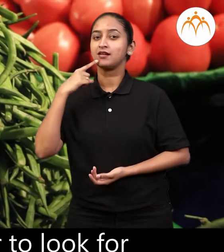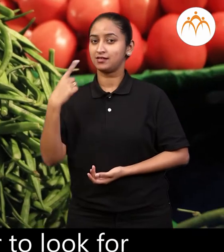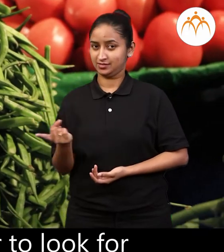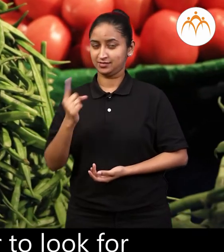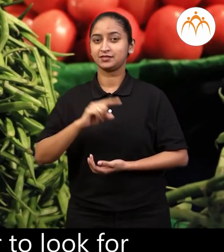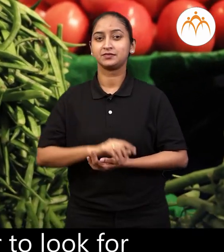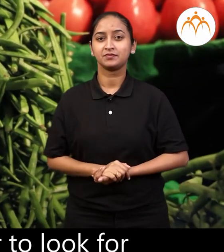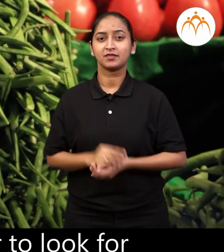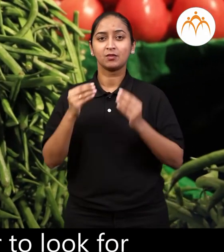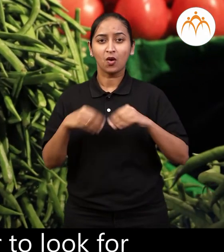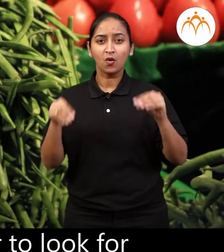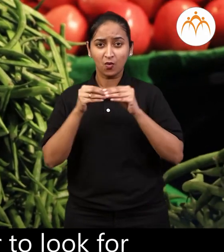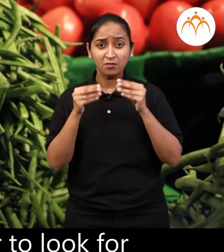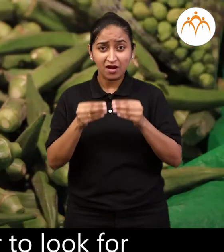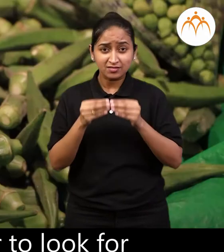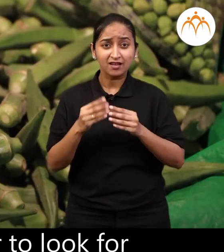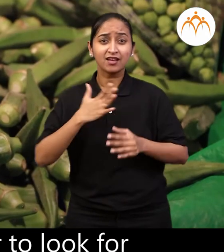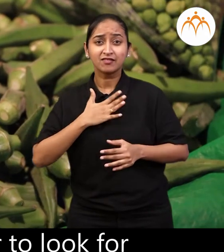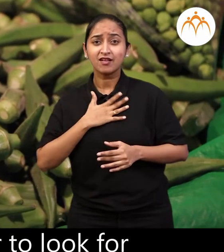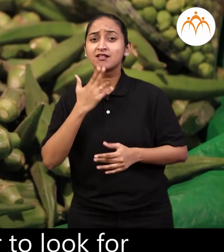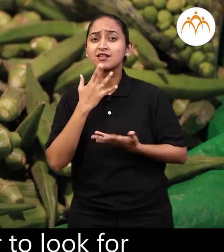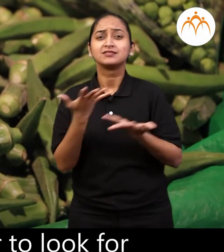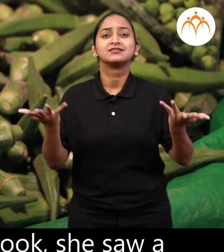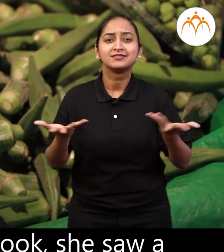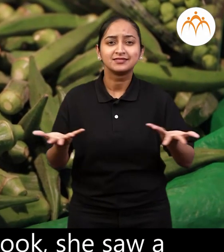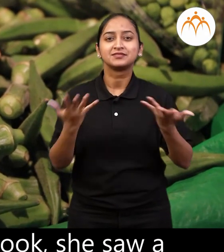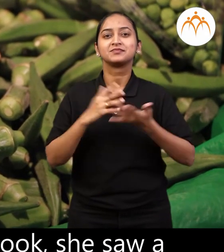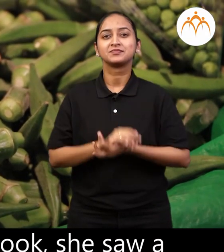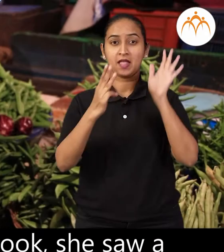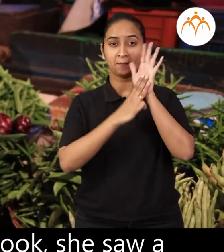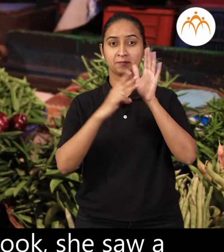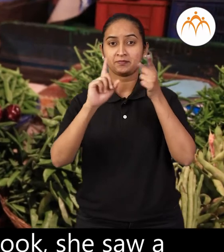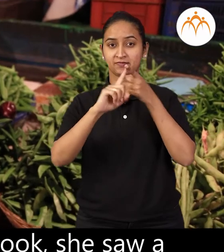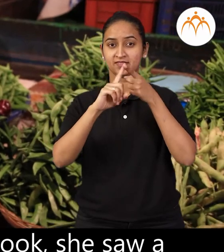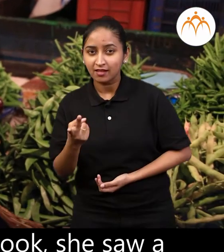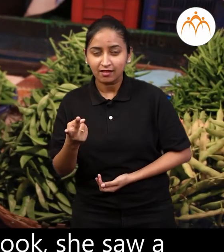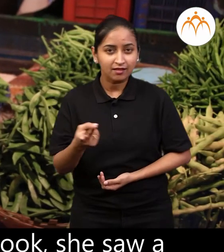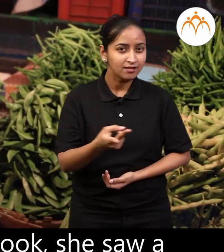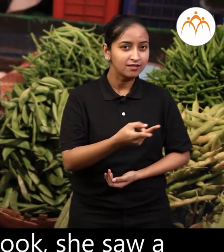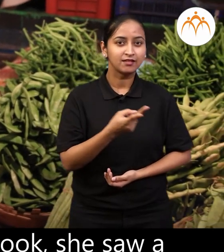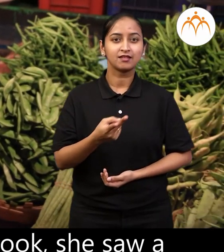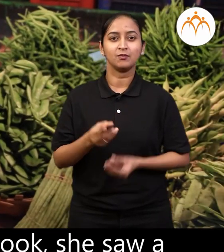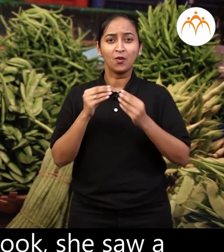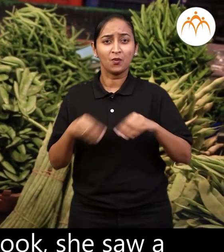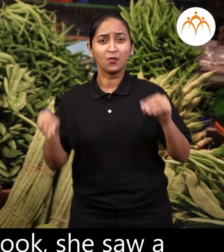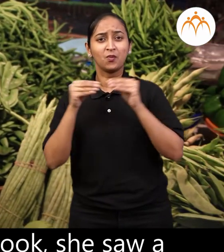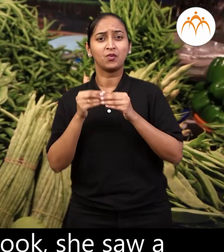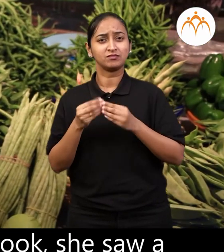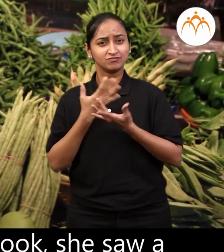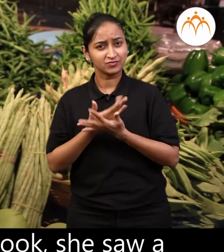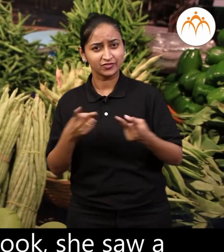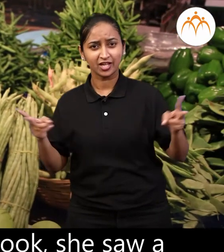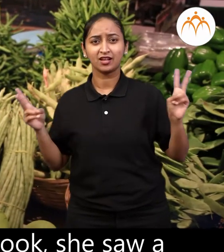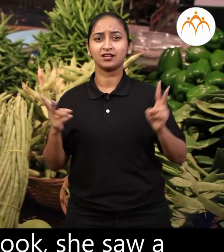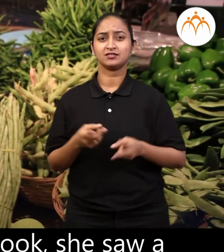Mother asked her to look for other green vegetables. When Meena had a look, she